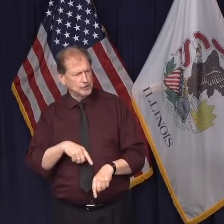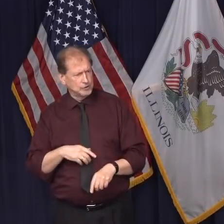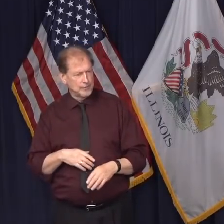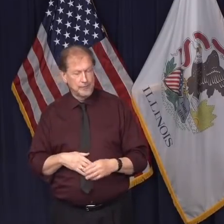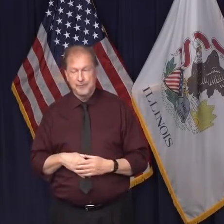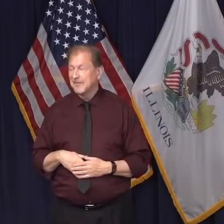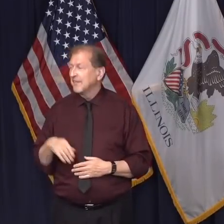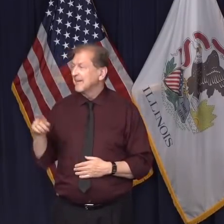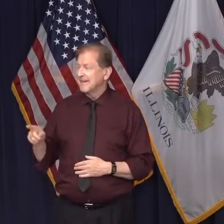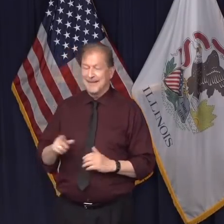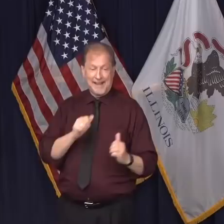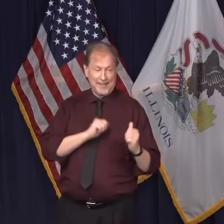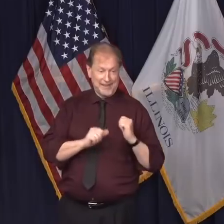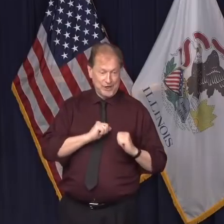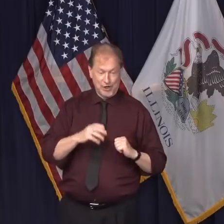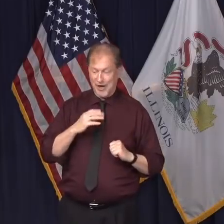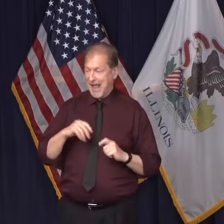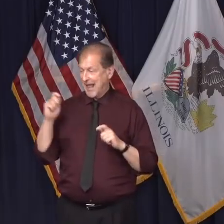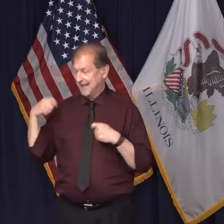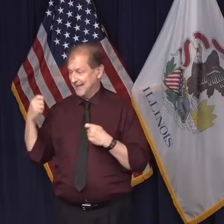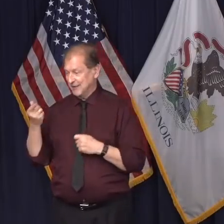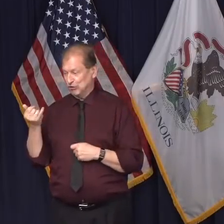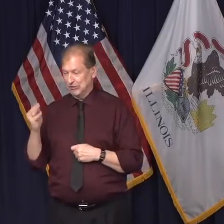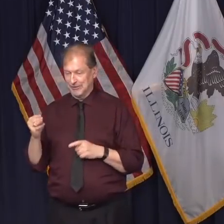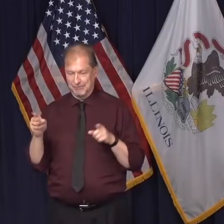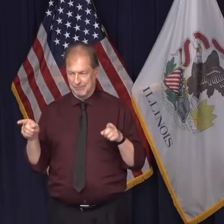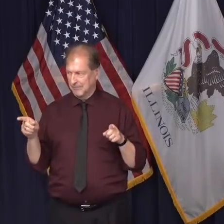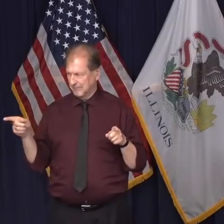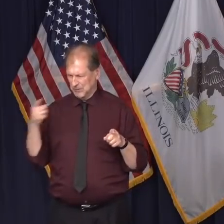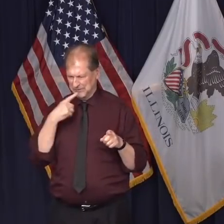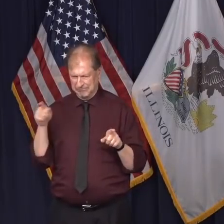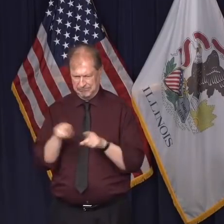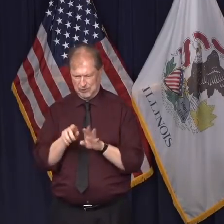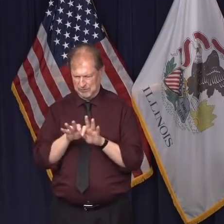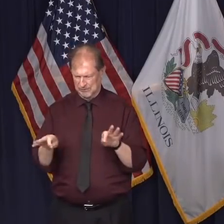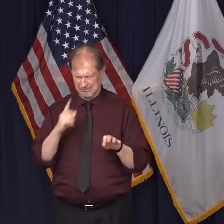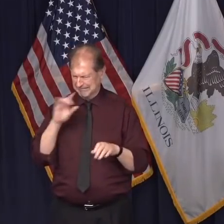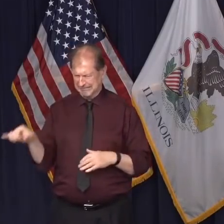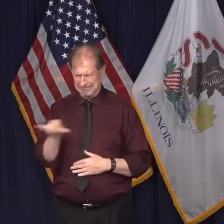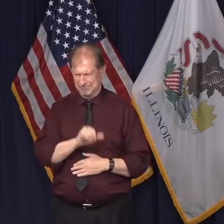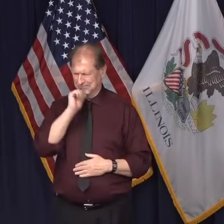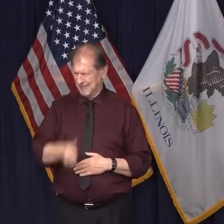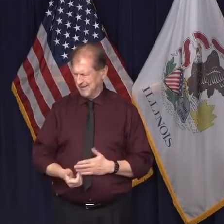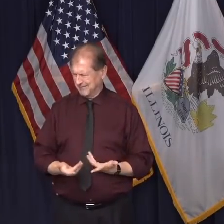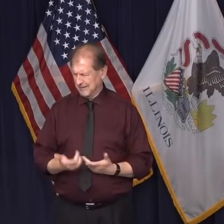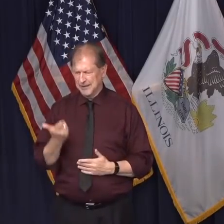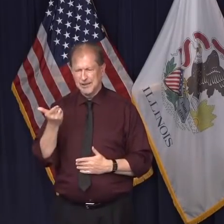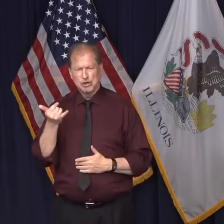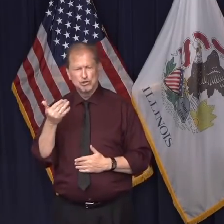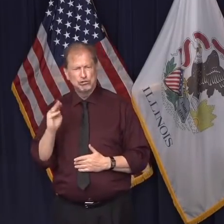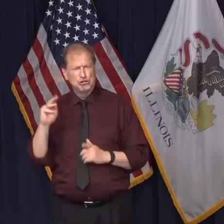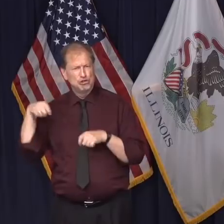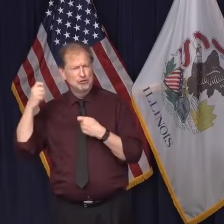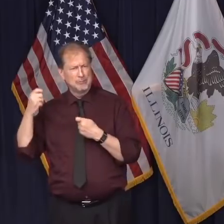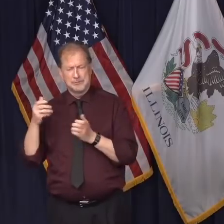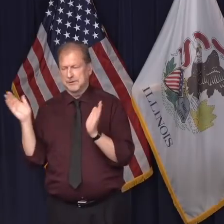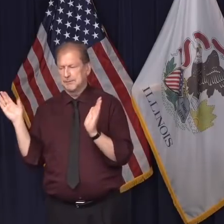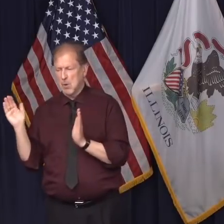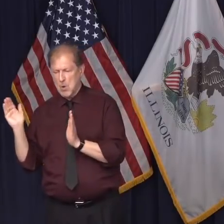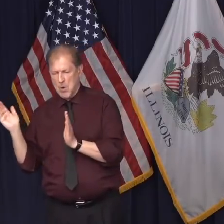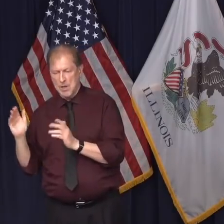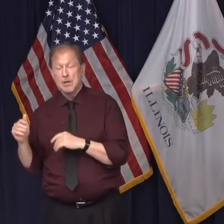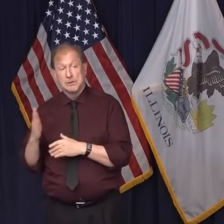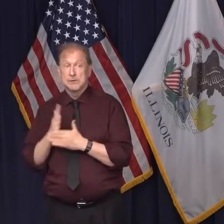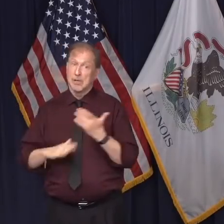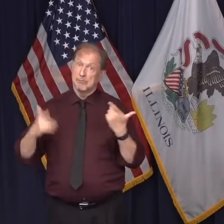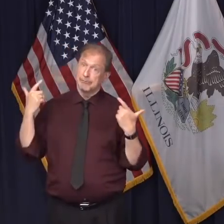gyms, you're throwing those together. Well, those are a bit different. Gyms tend to be smaller, although I know there